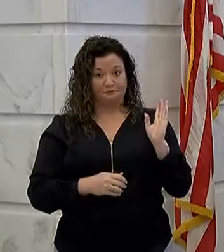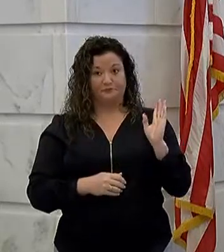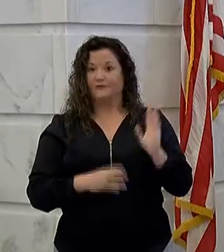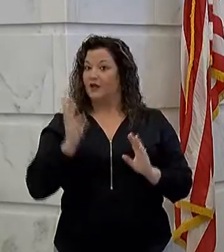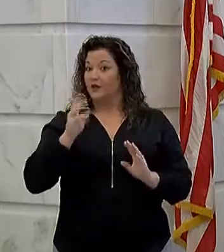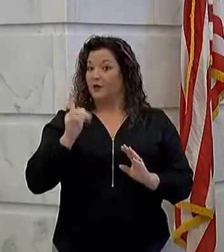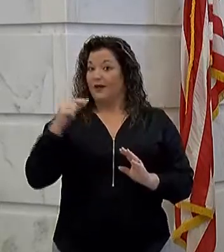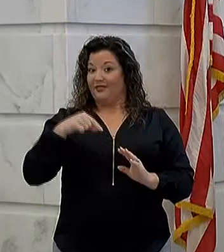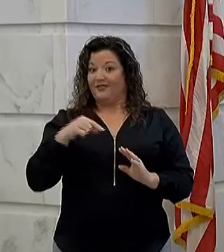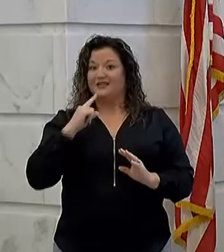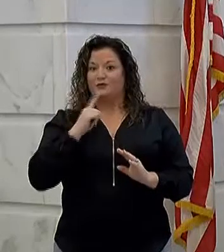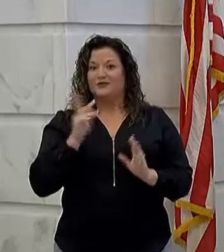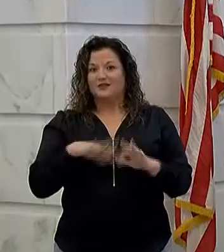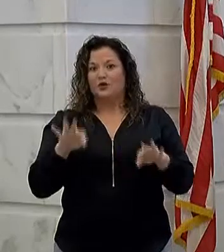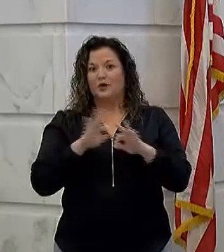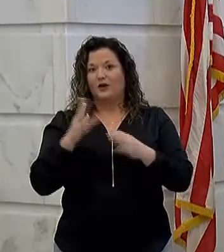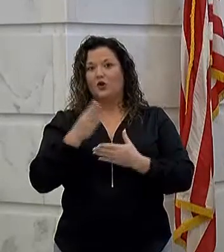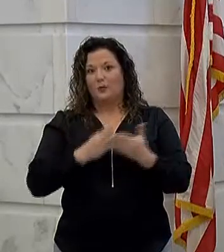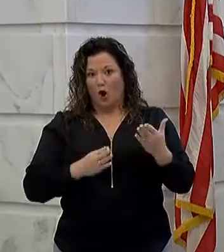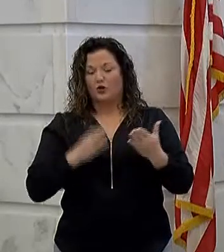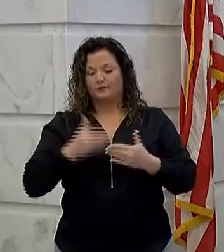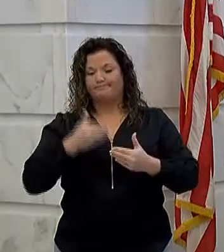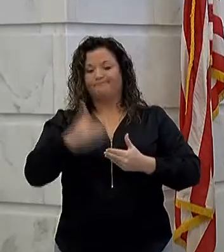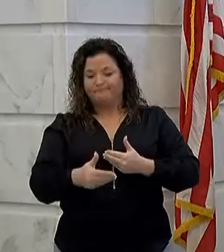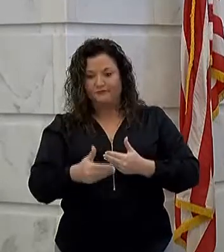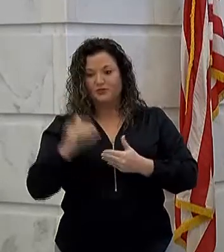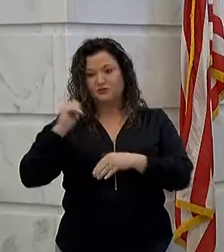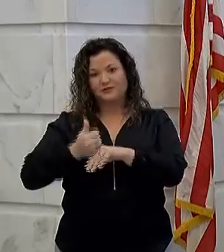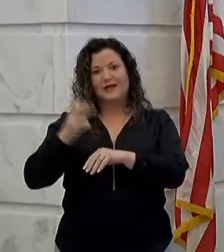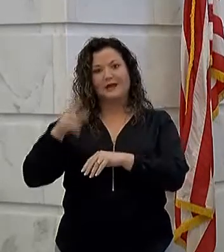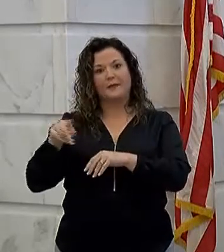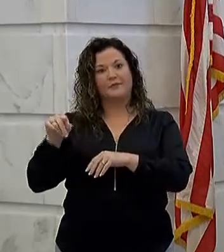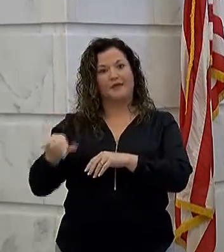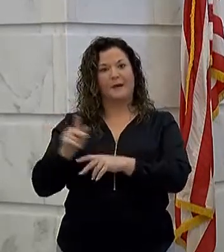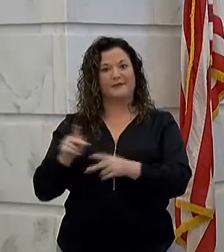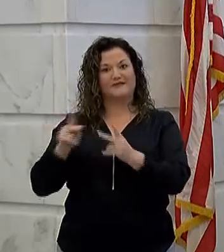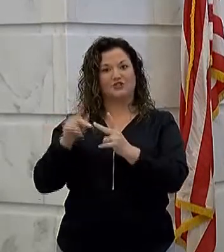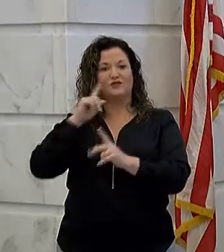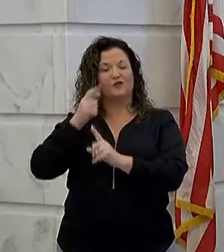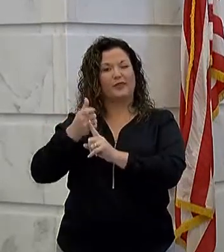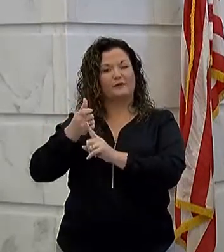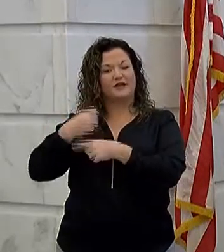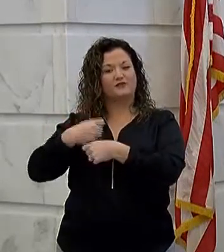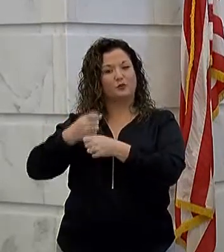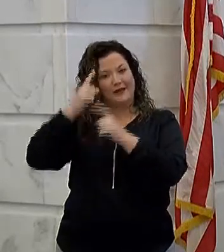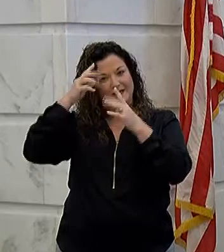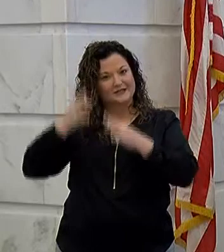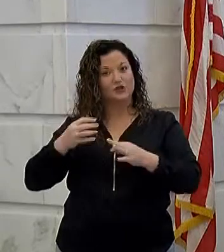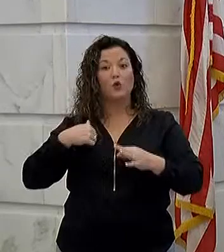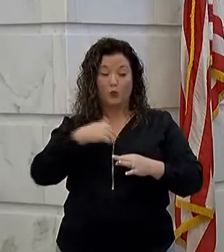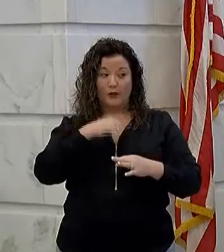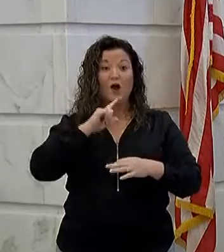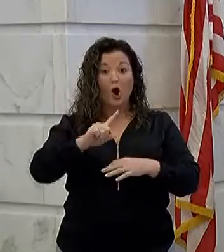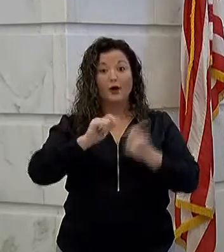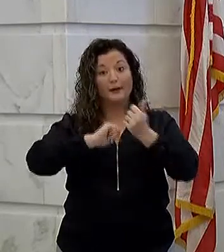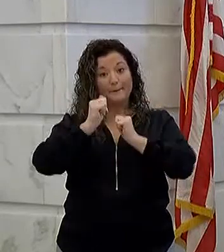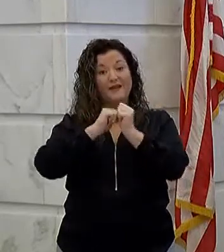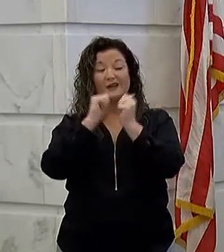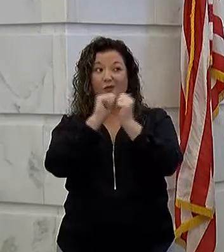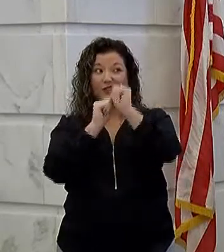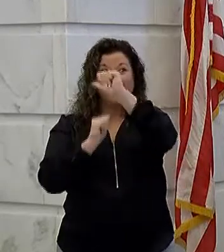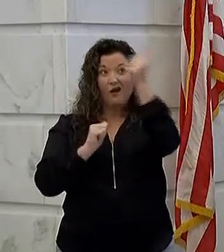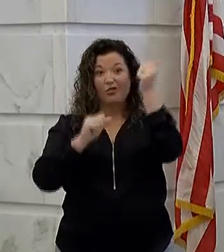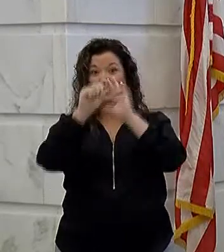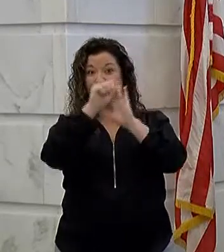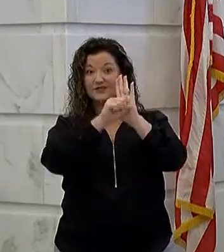Well, this was the critical step that puts them in a position to make a decision. We're competing with other states, so